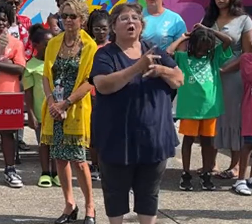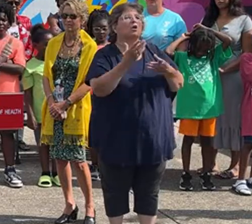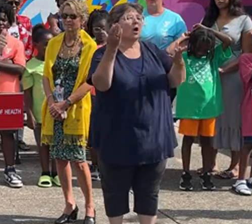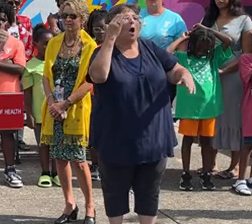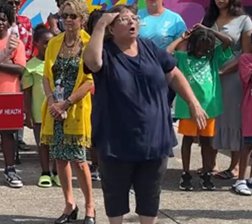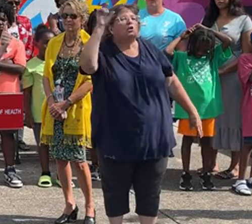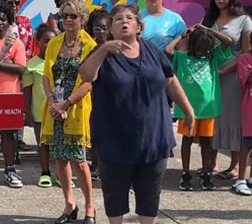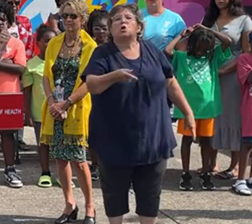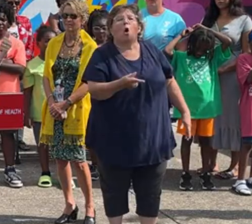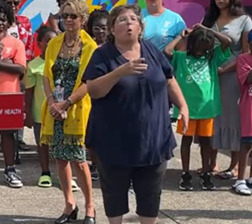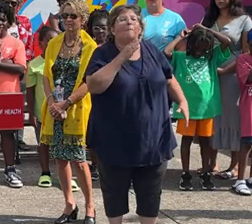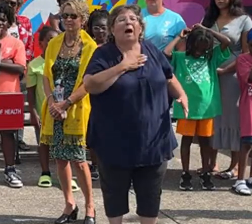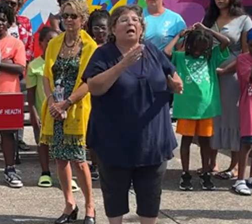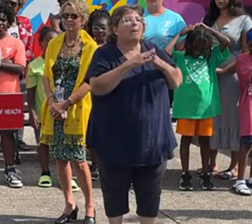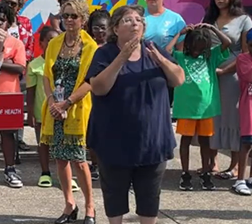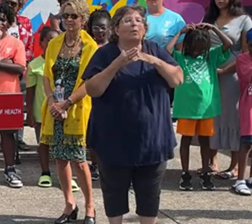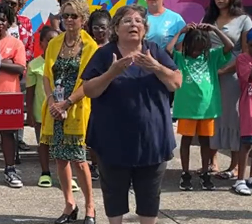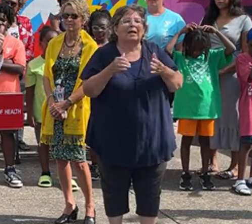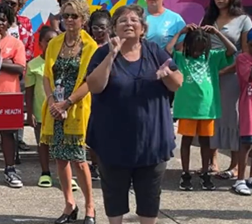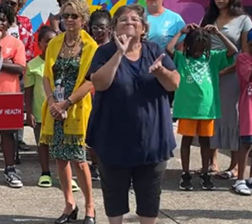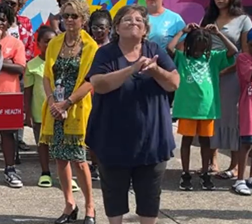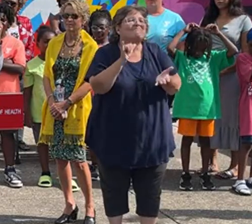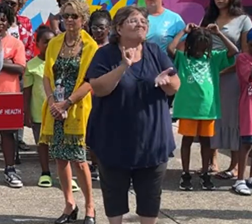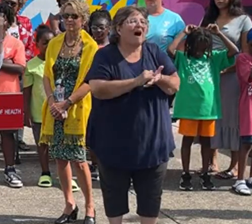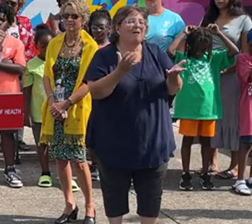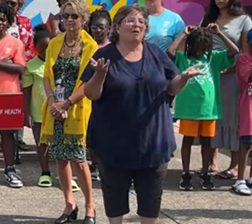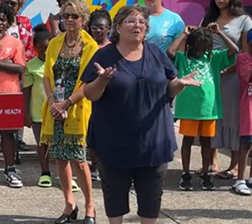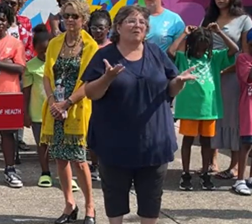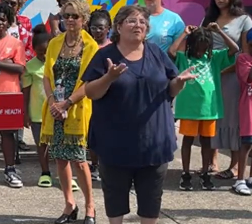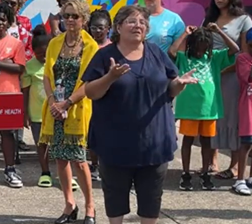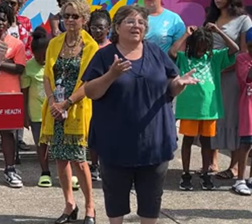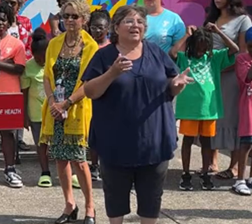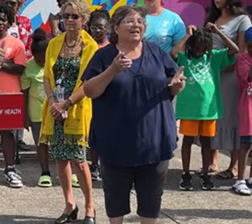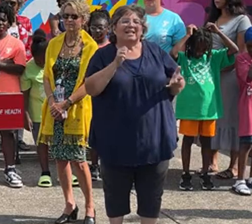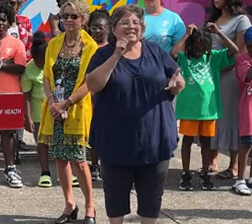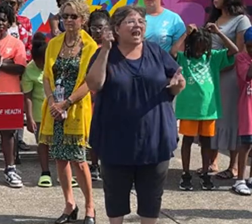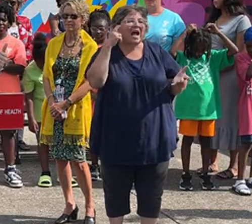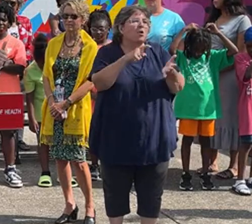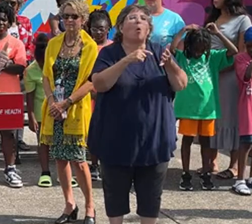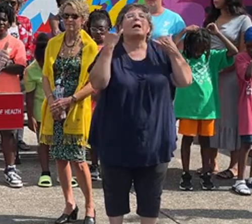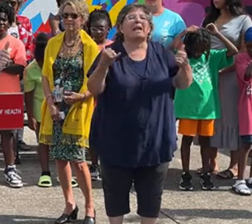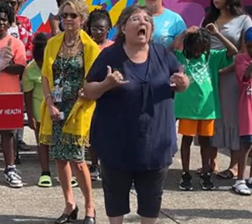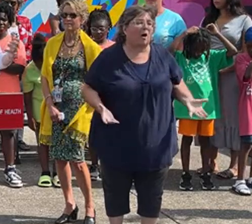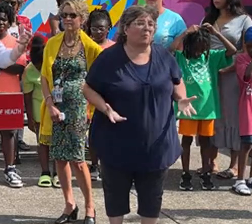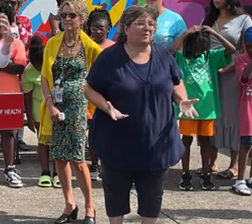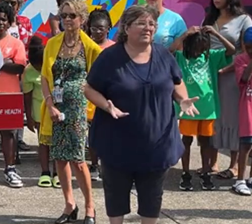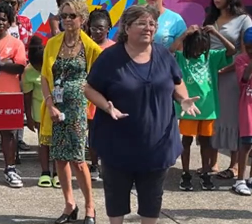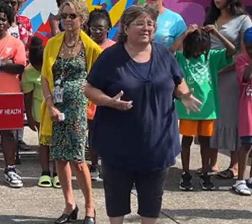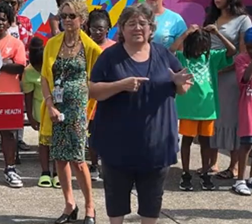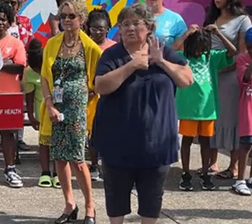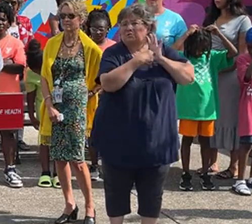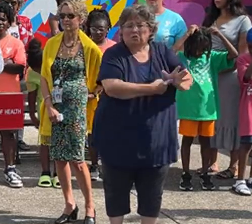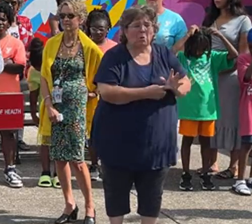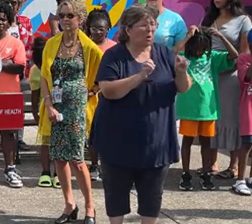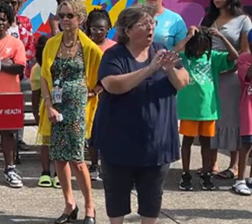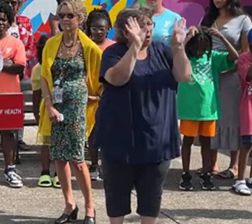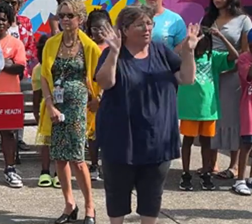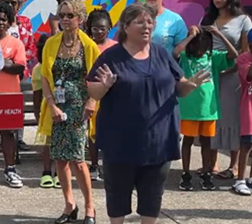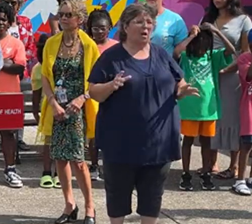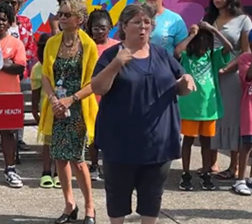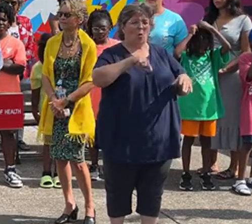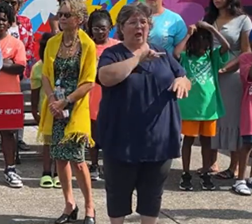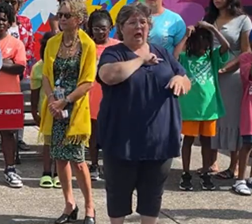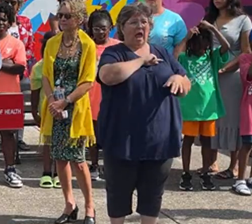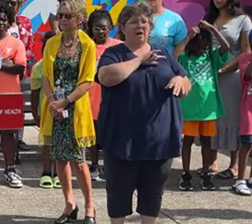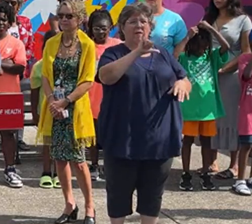didn't know it was in your community. It is impossible to not notice this intersection right now. As community, we come together. We have the Y